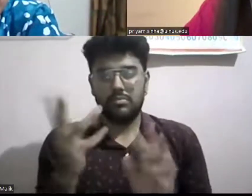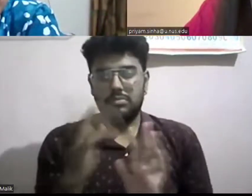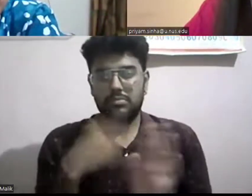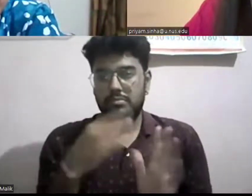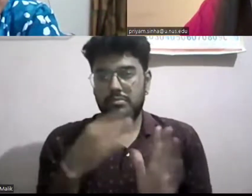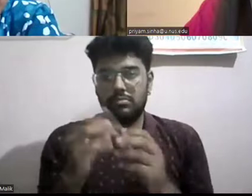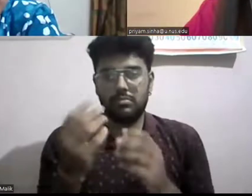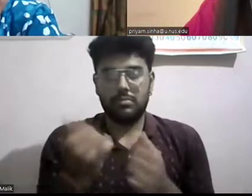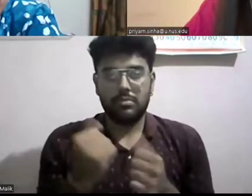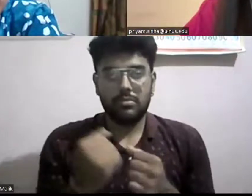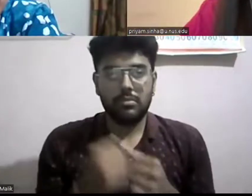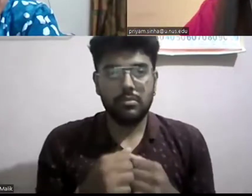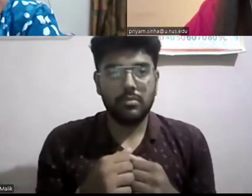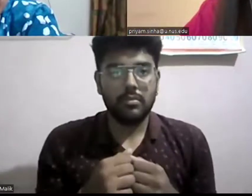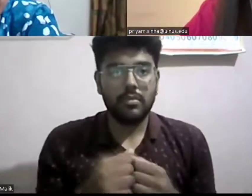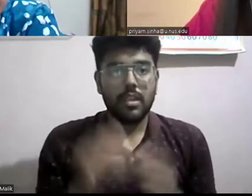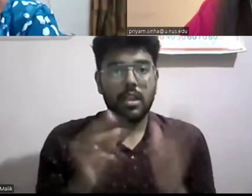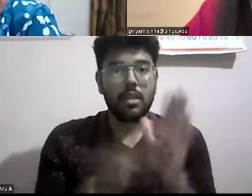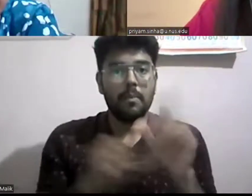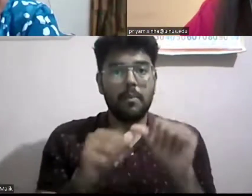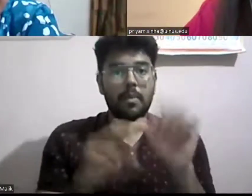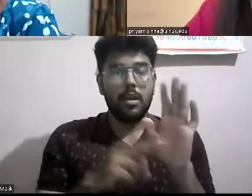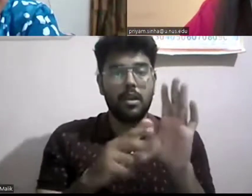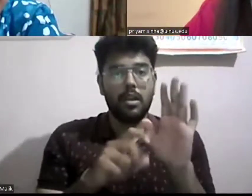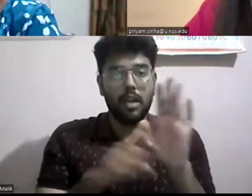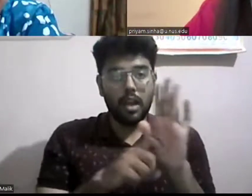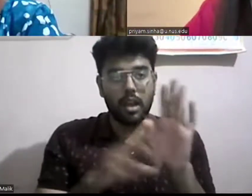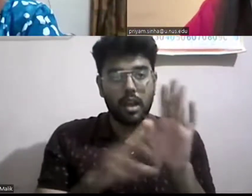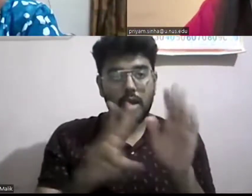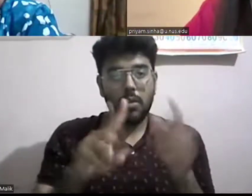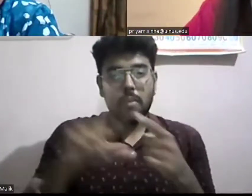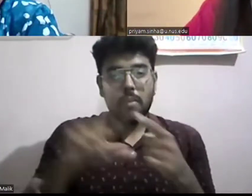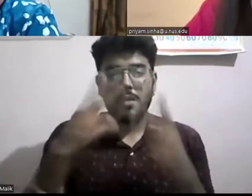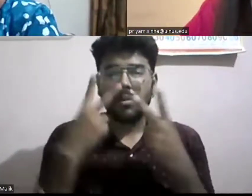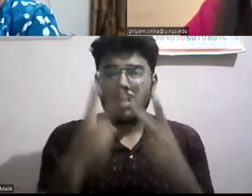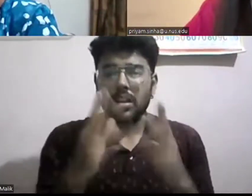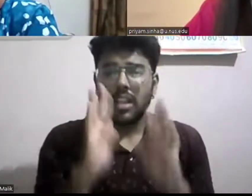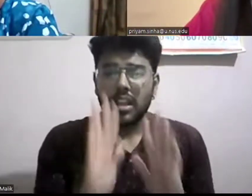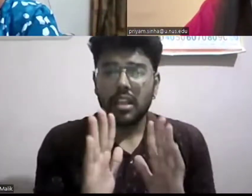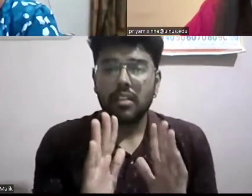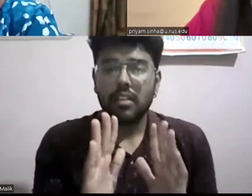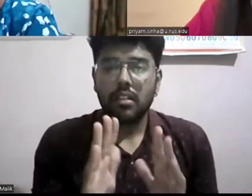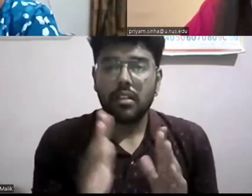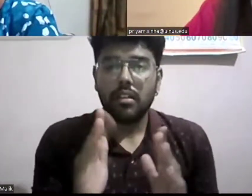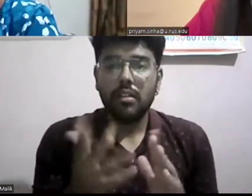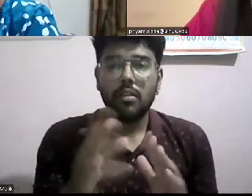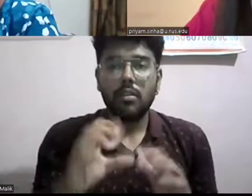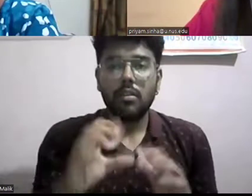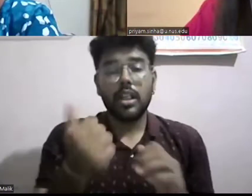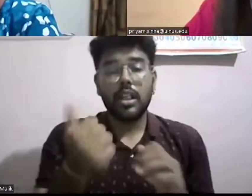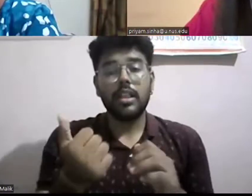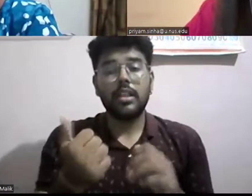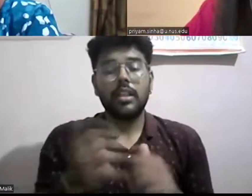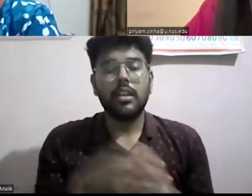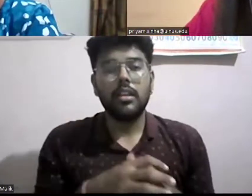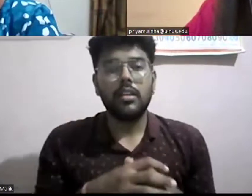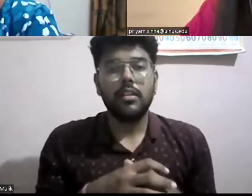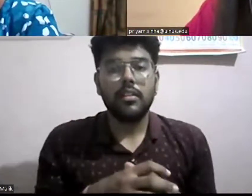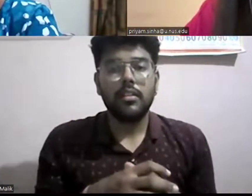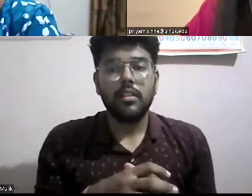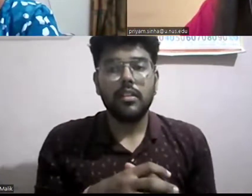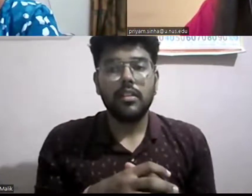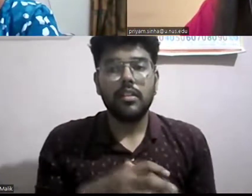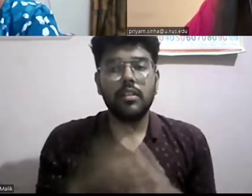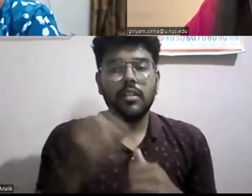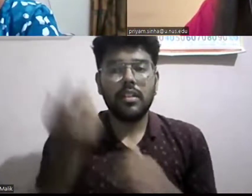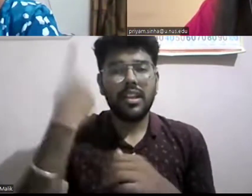in Marvel. I hope that you might look into this, and also in response to, or yesterday when I was